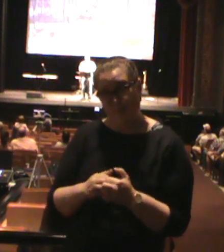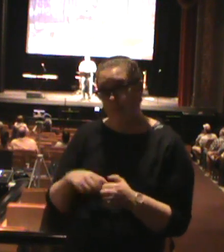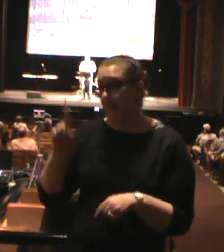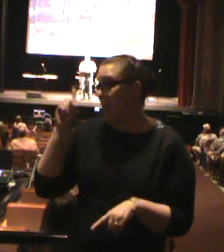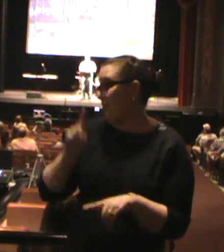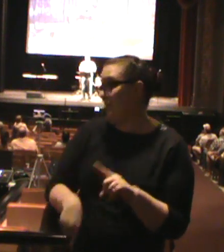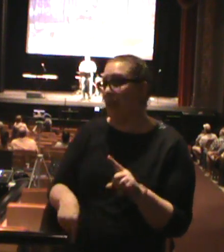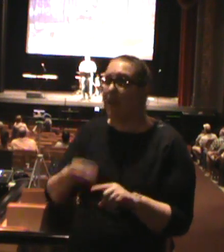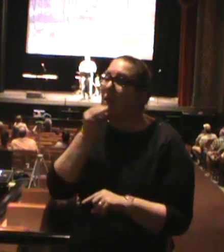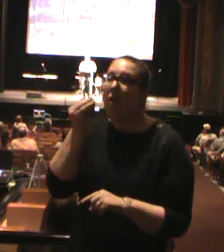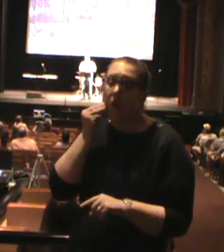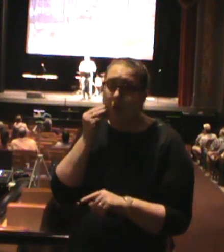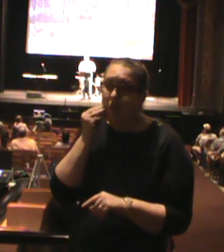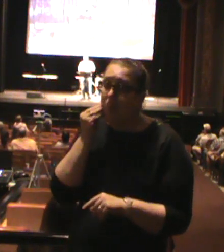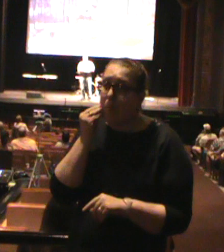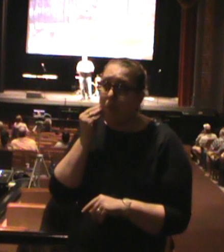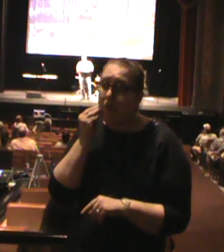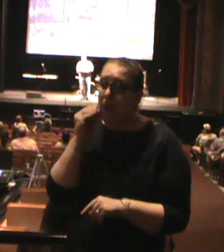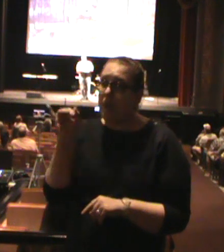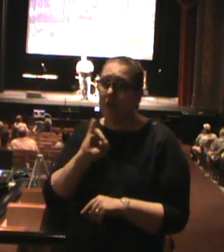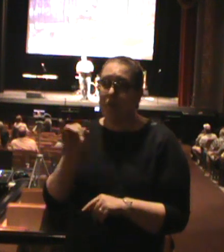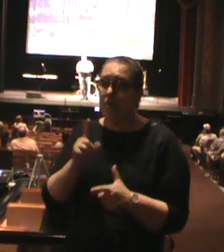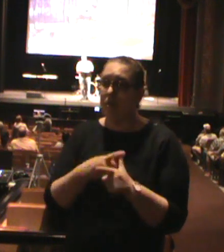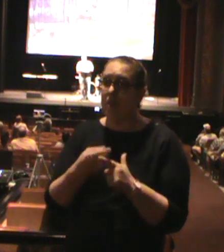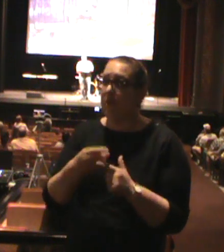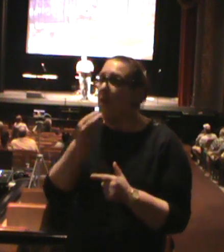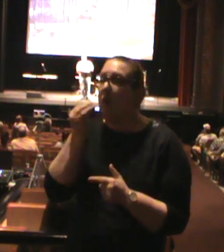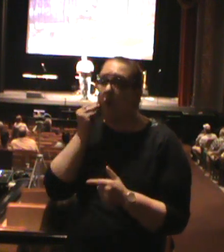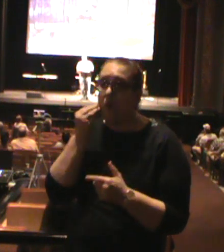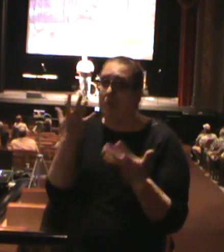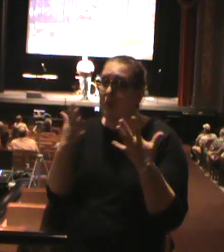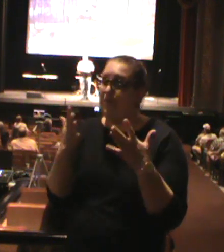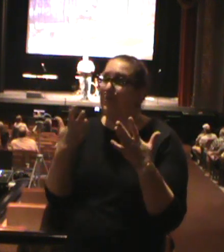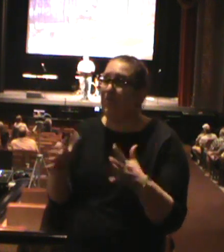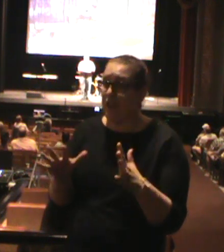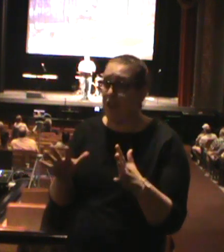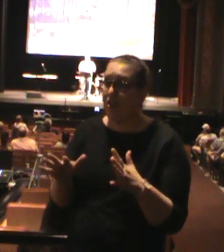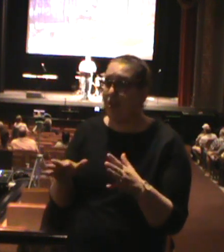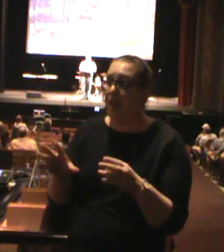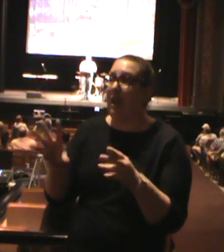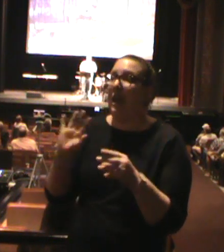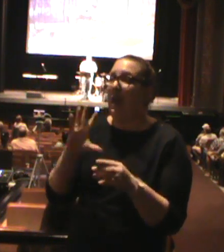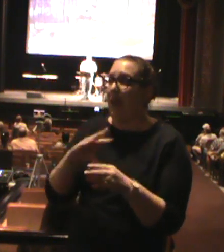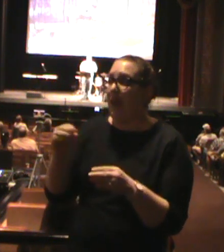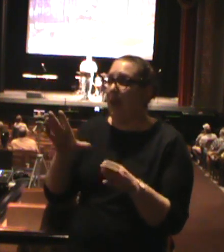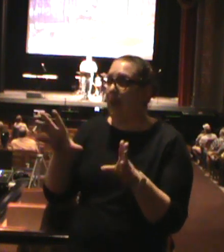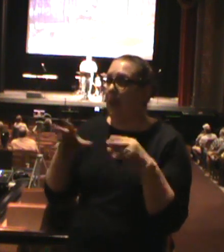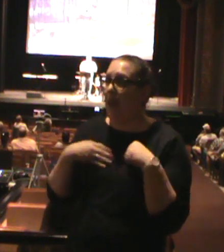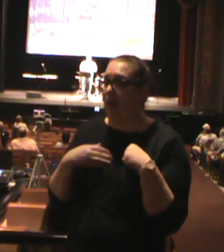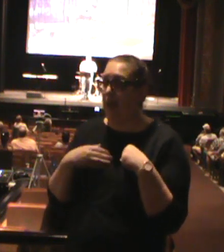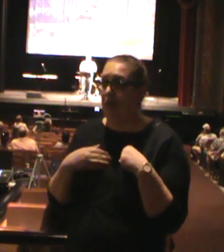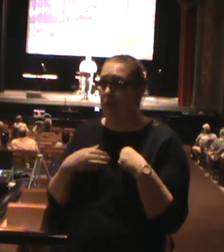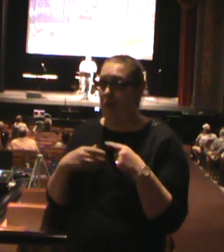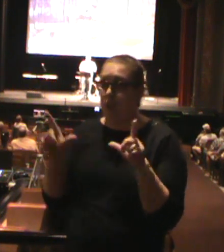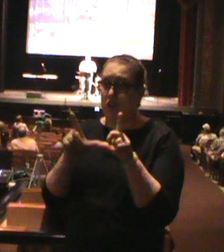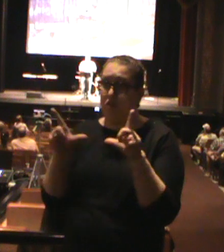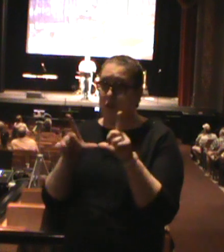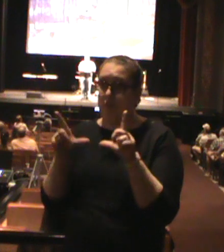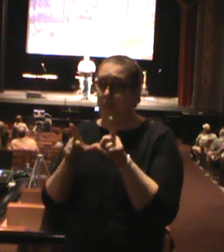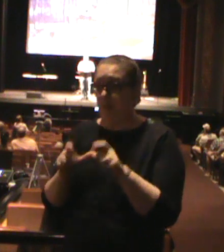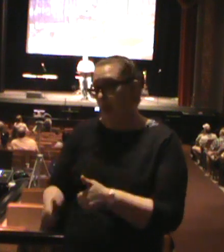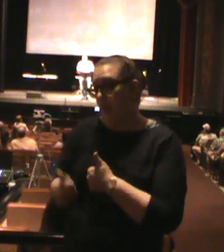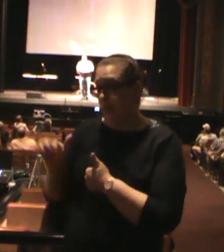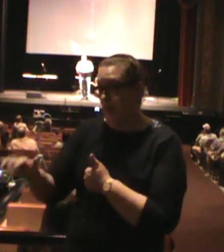get homeowner's insurance until your house is complete and you get a certificate of occupancy. So all they could